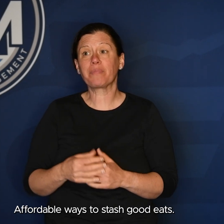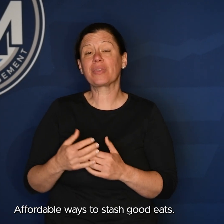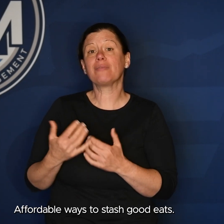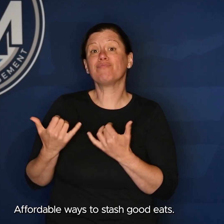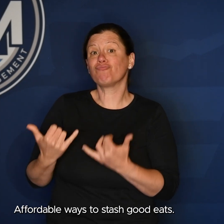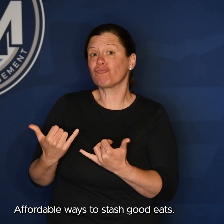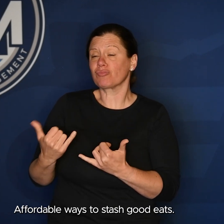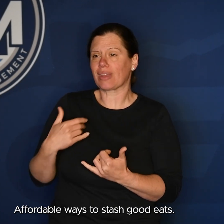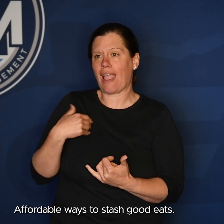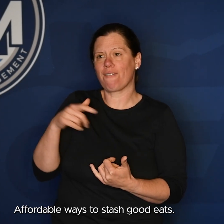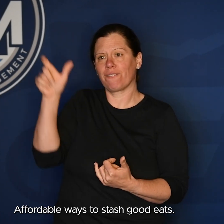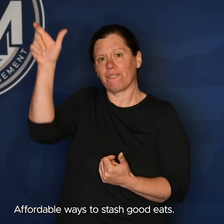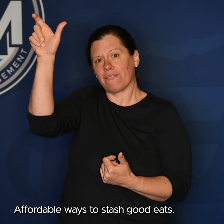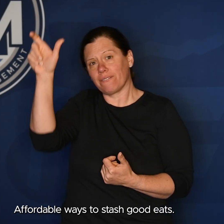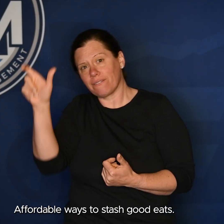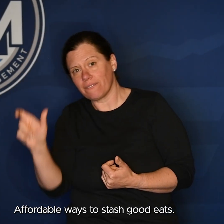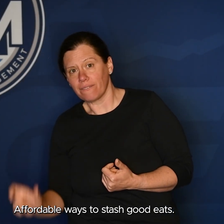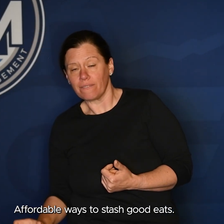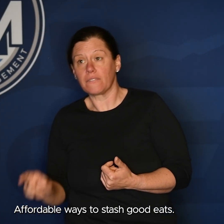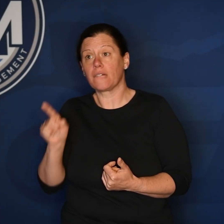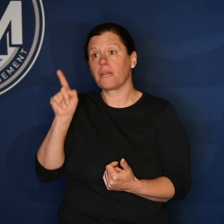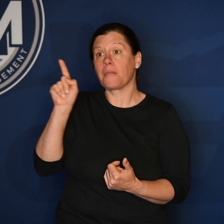Affordable ways to stash good eats.